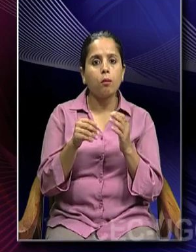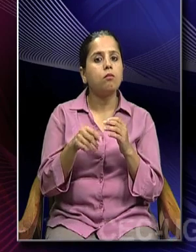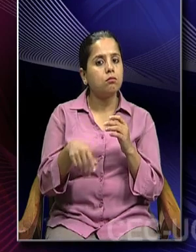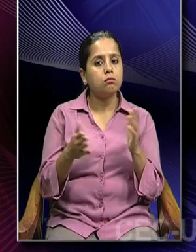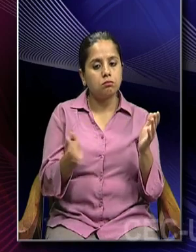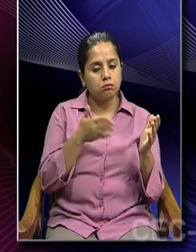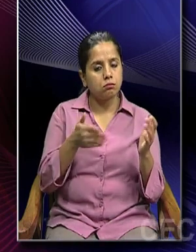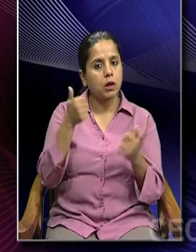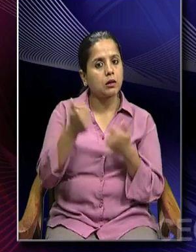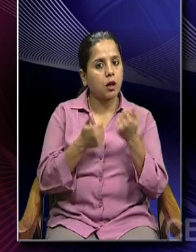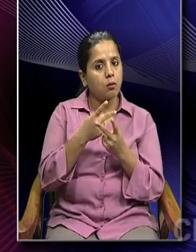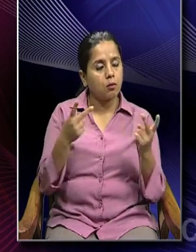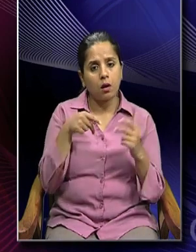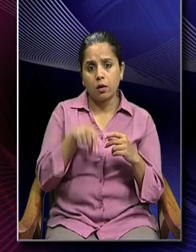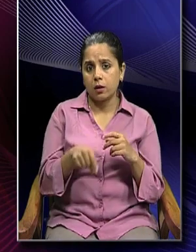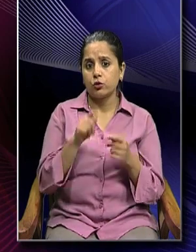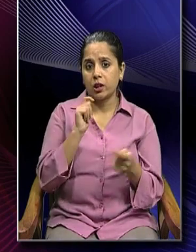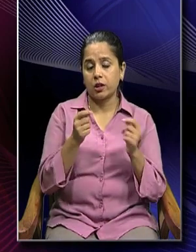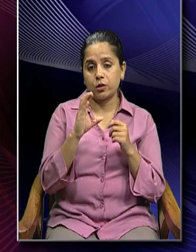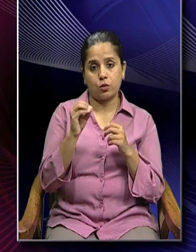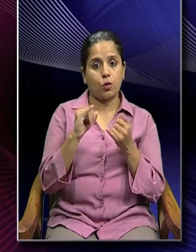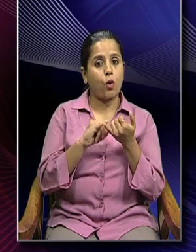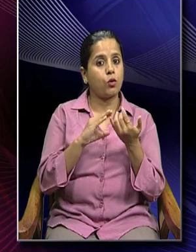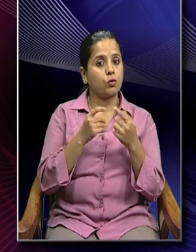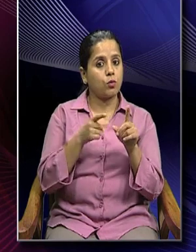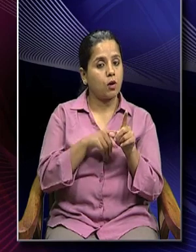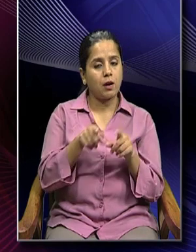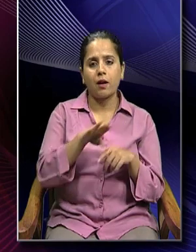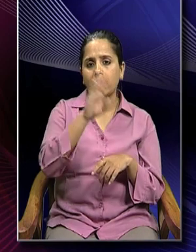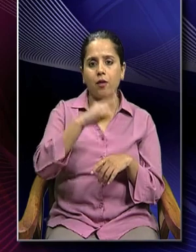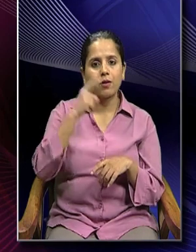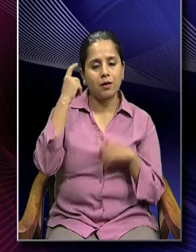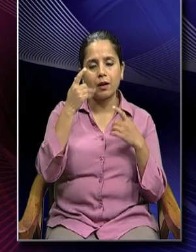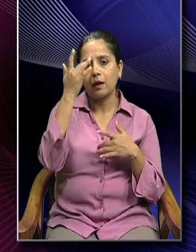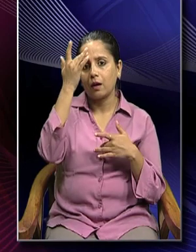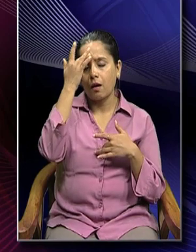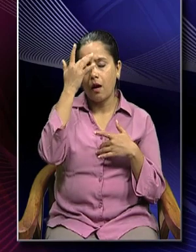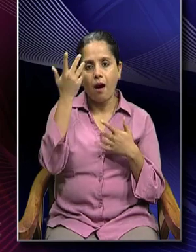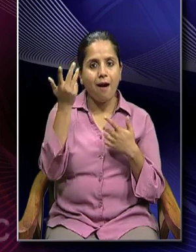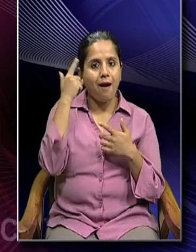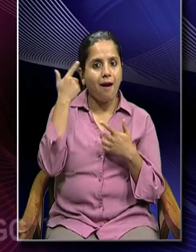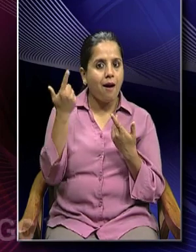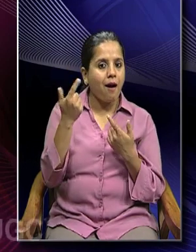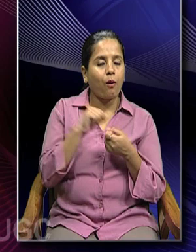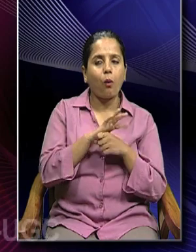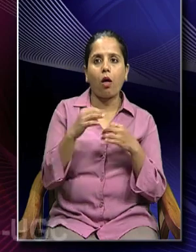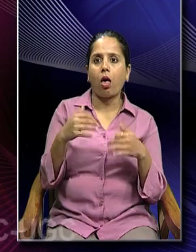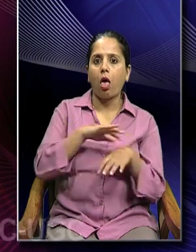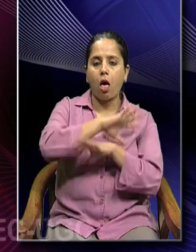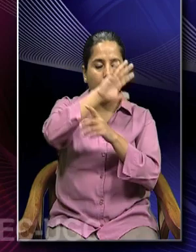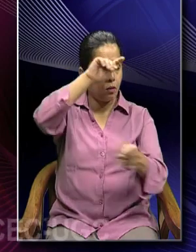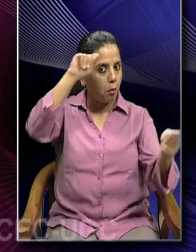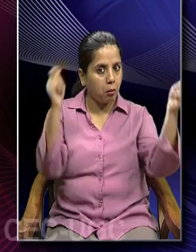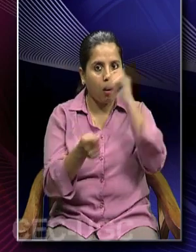So, those changes were there under cosmonity. So, never thought of disease came, and it changed the entire way